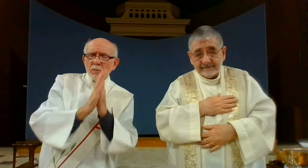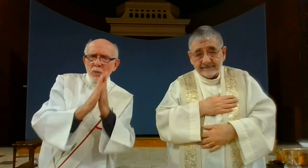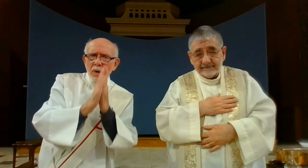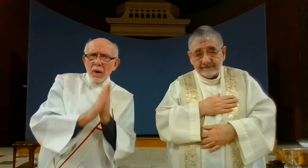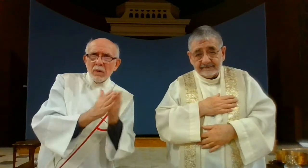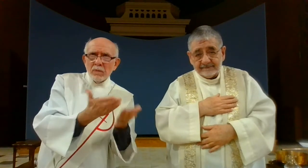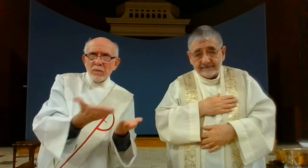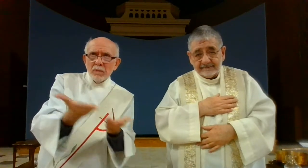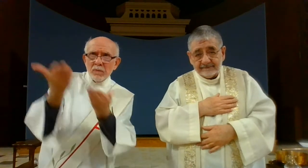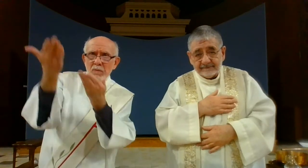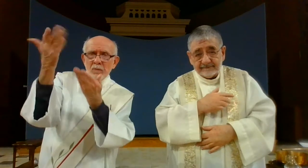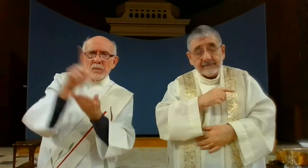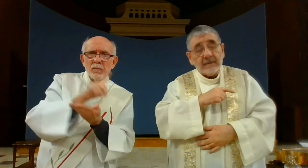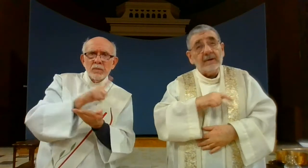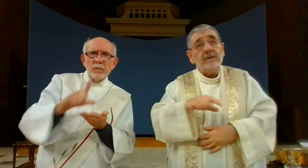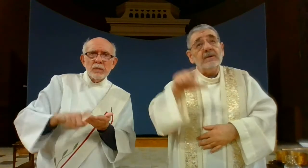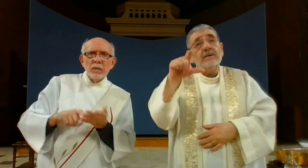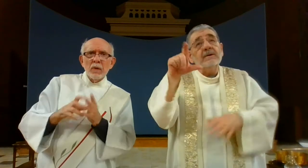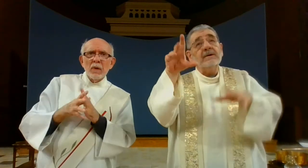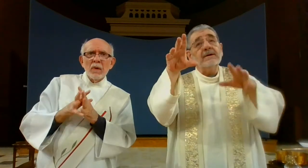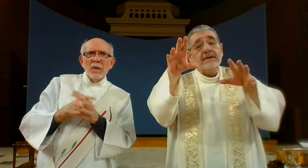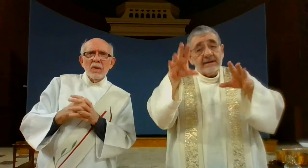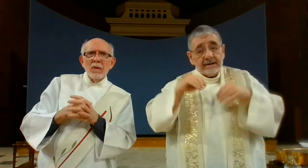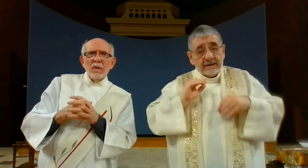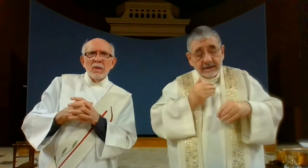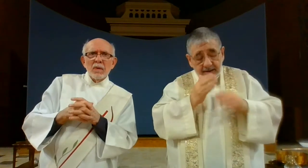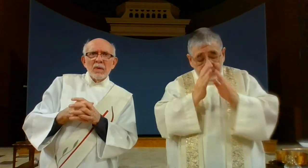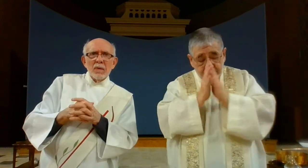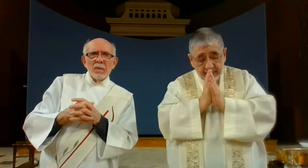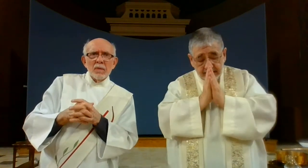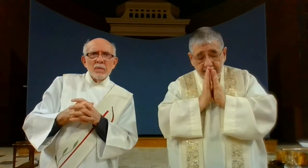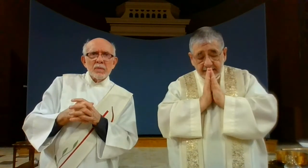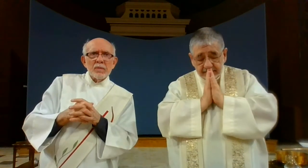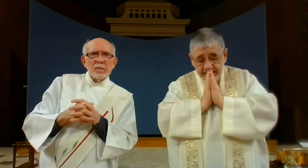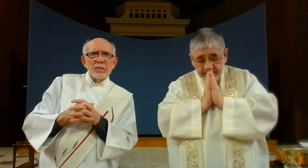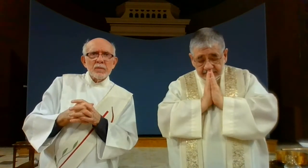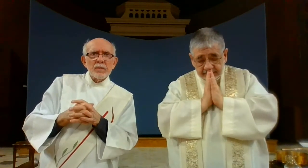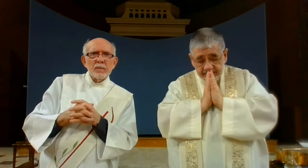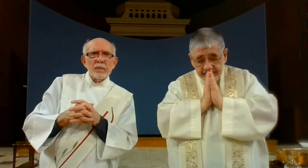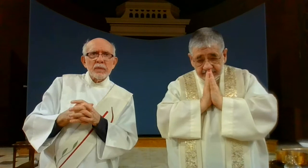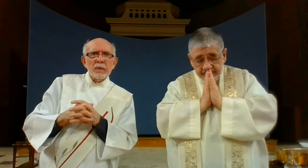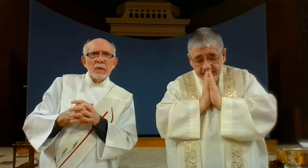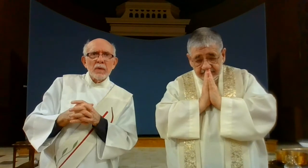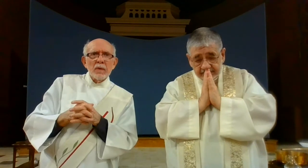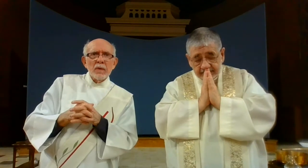and grieving. We pray to the Lord. Lord, receive our prayer.